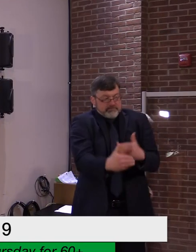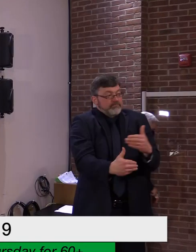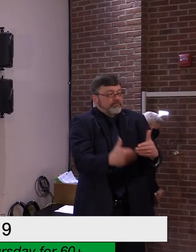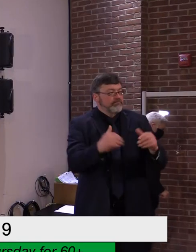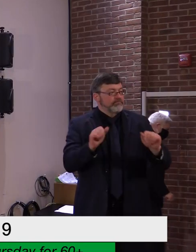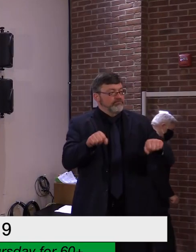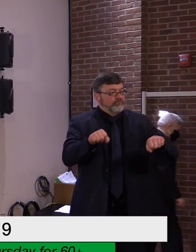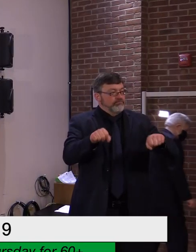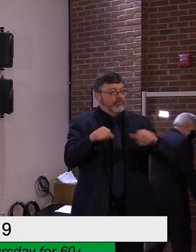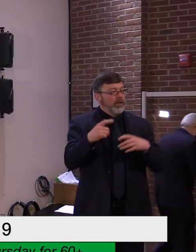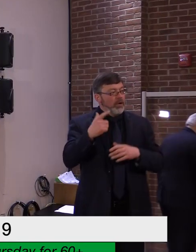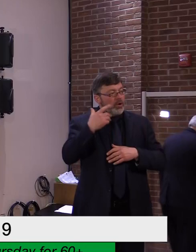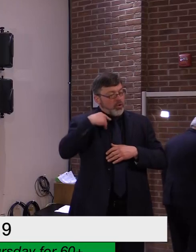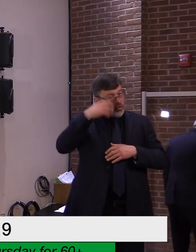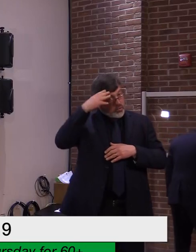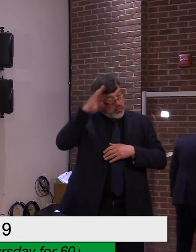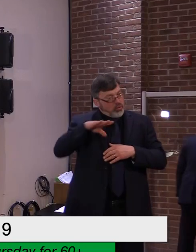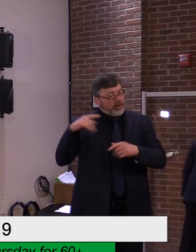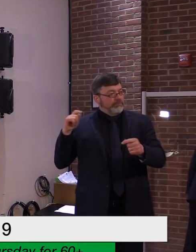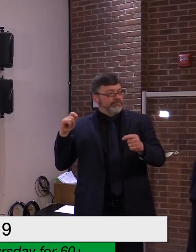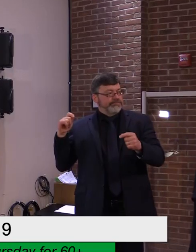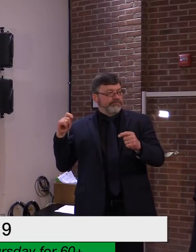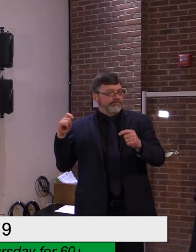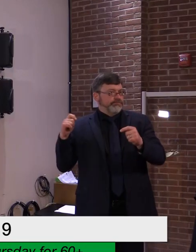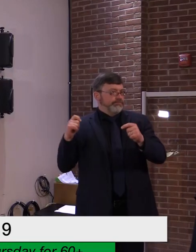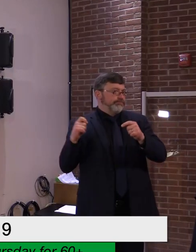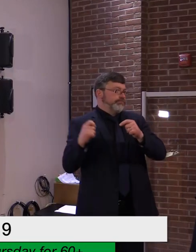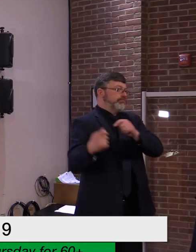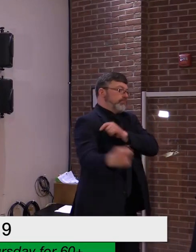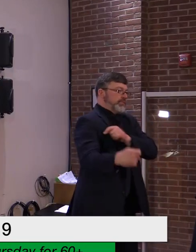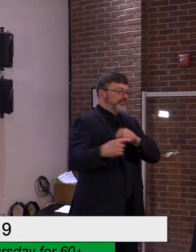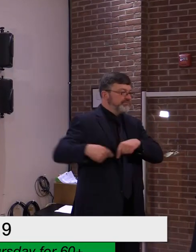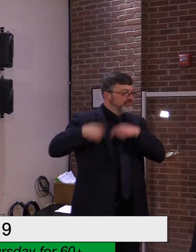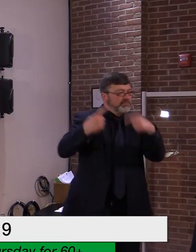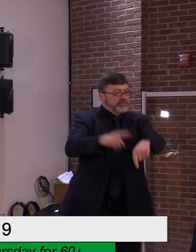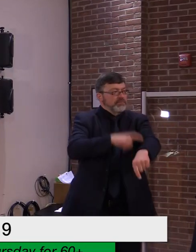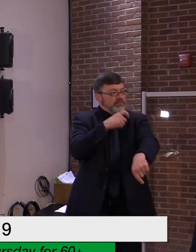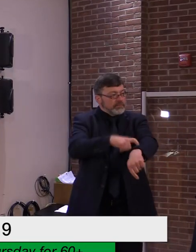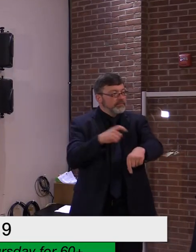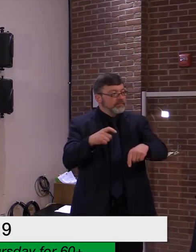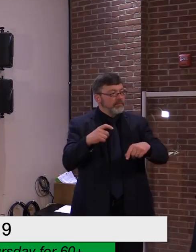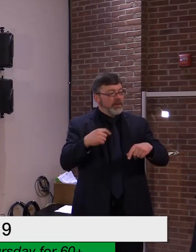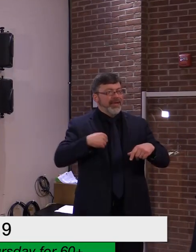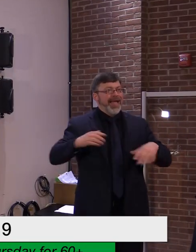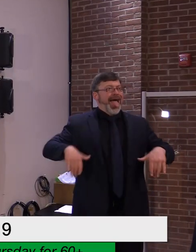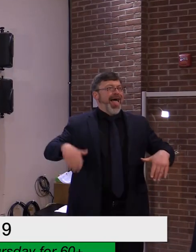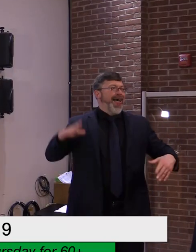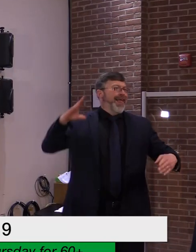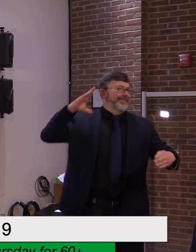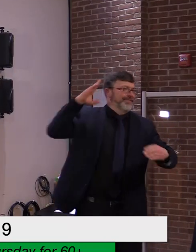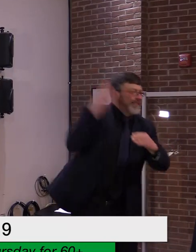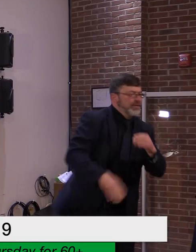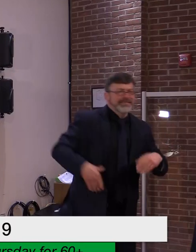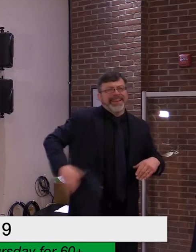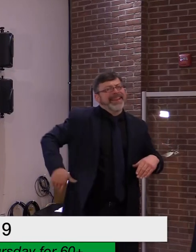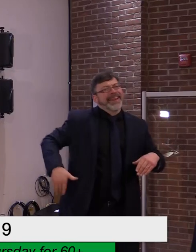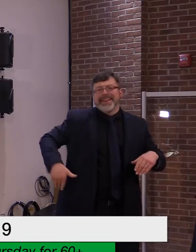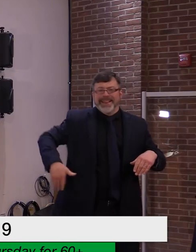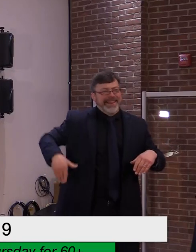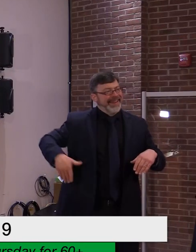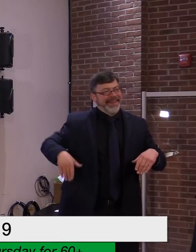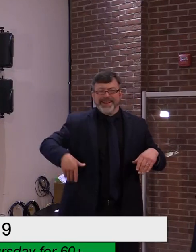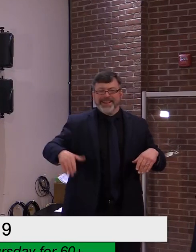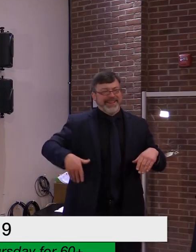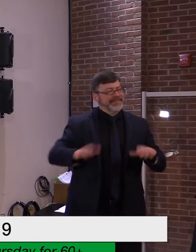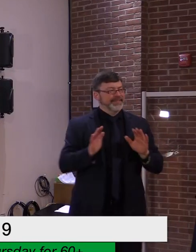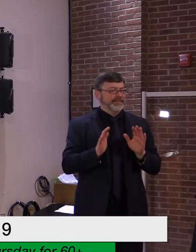to life as we've known it in the past year, they're not here quite yet. If you've been listening to any of the